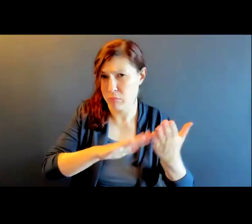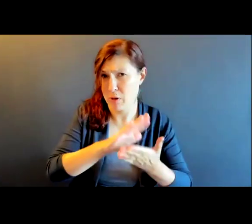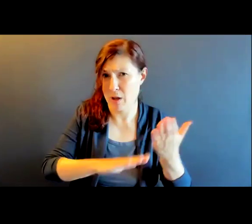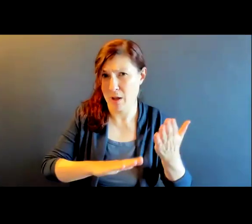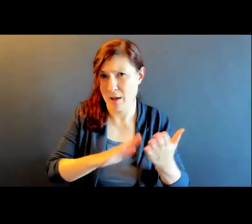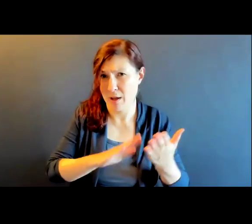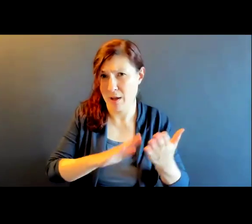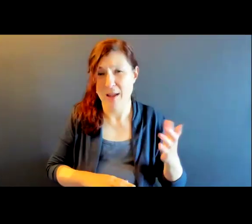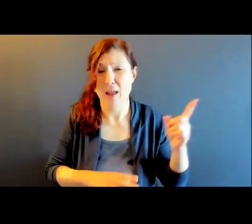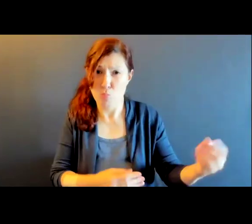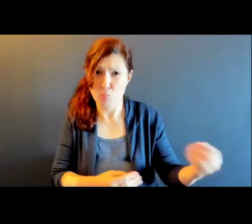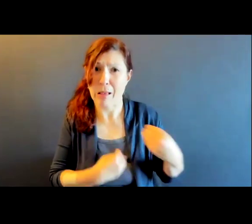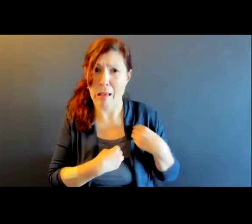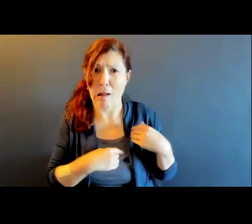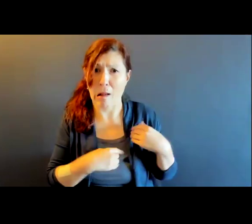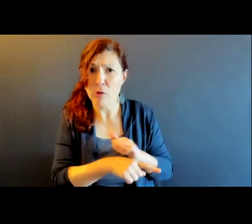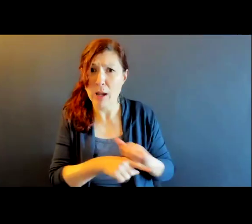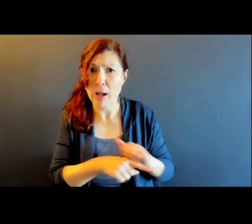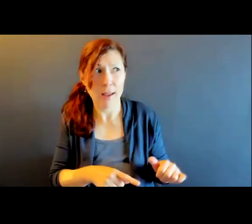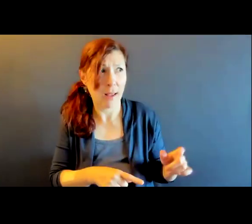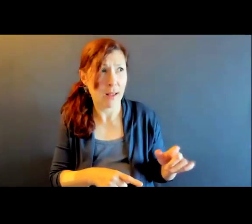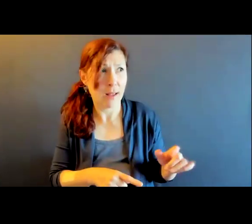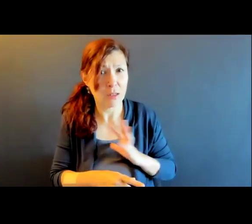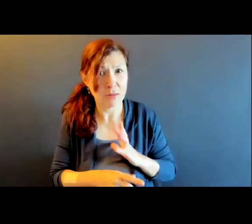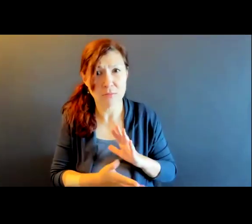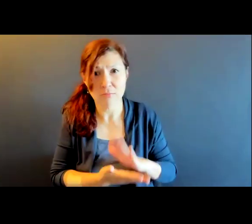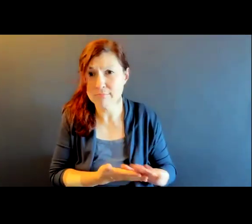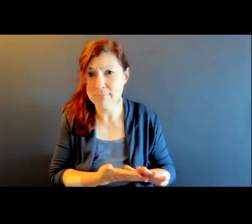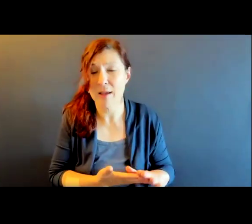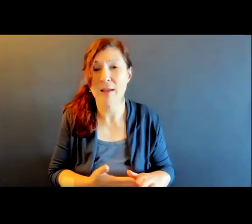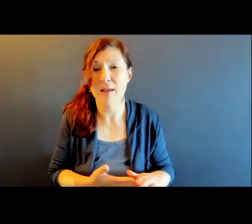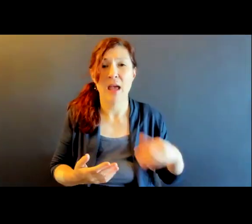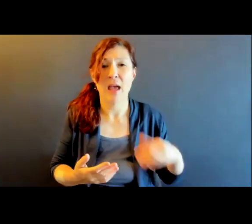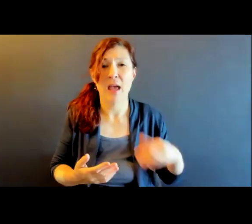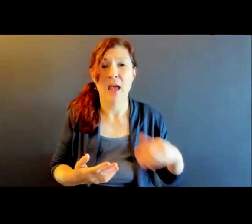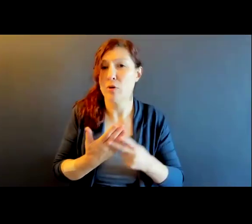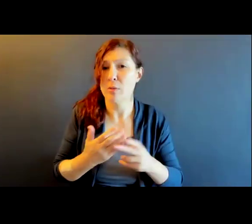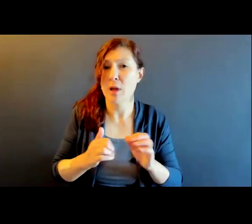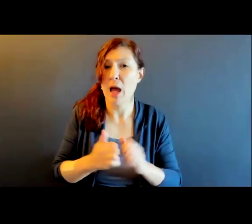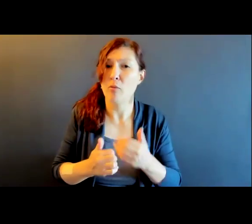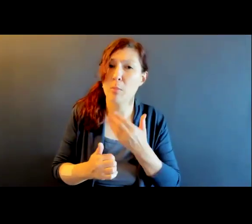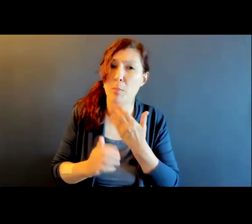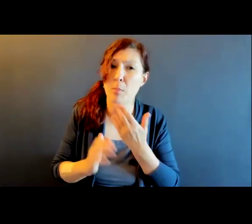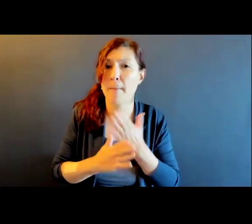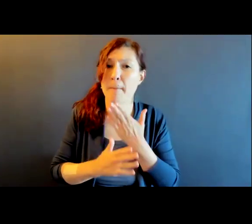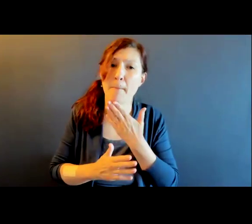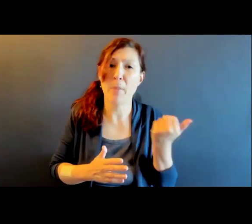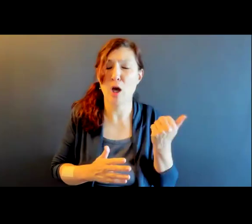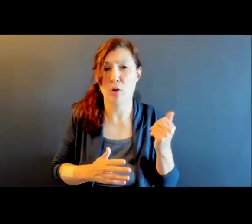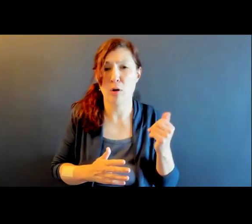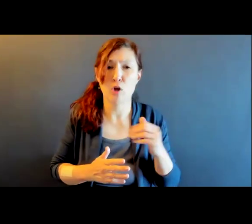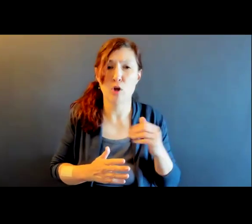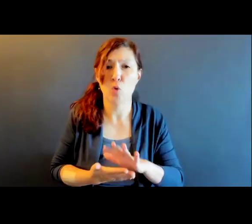training for us, which is always helpful, but also our programs on how to be a better school committee member. But quite frankly, the executive